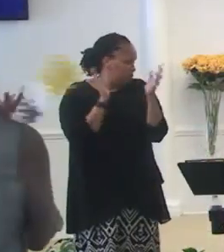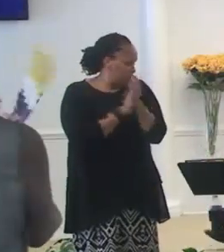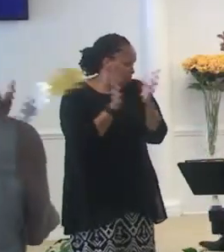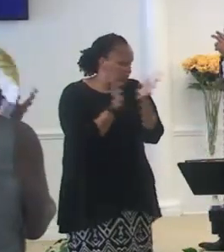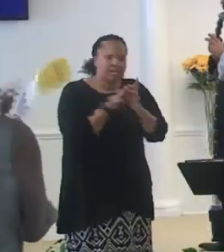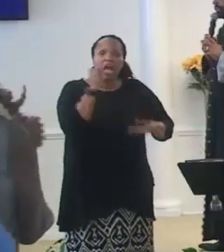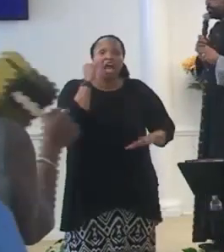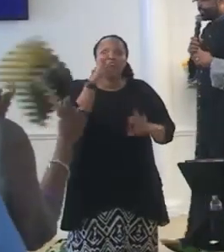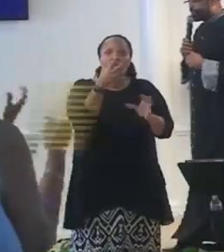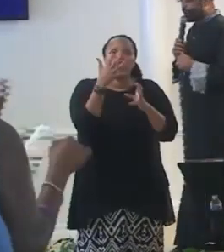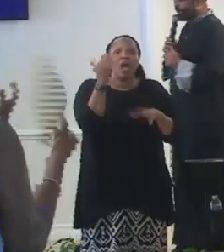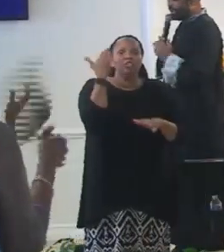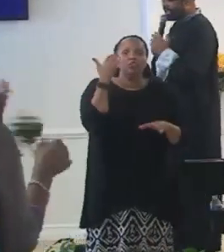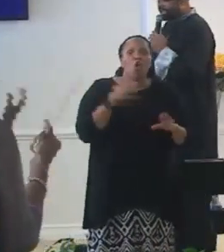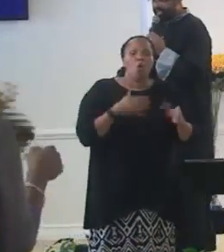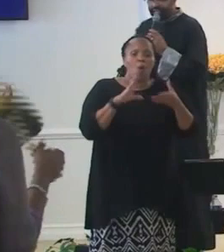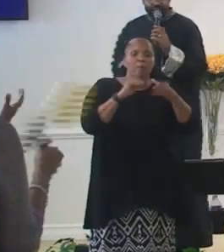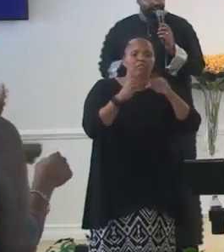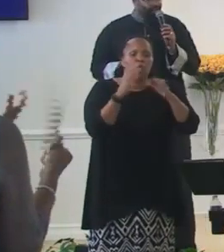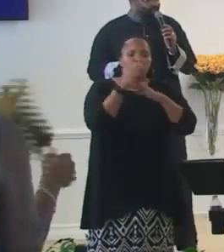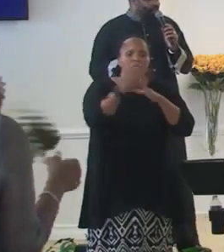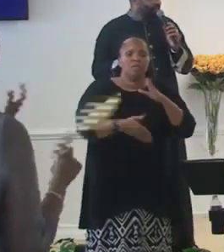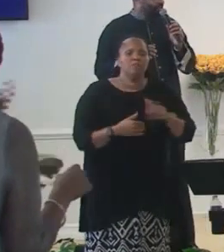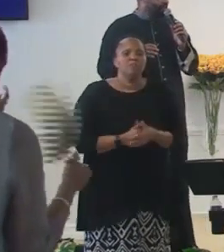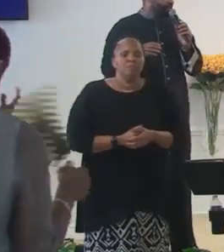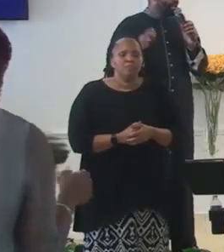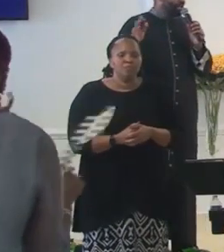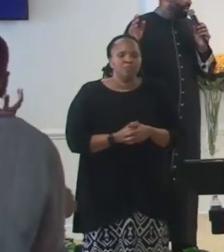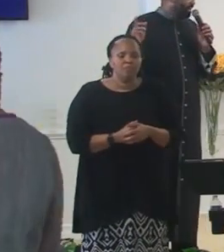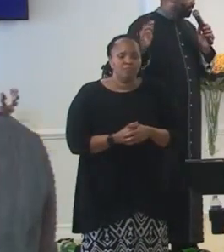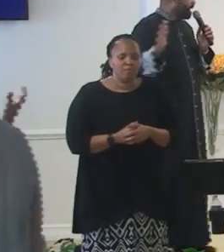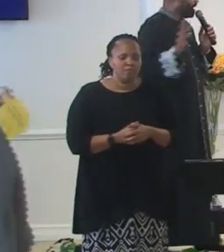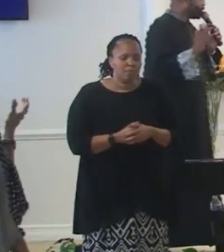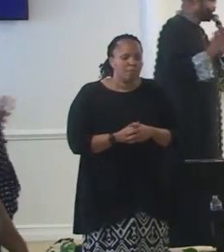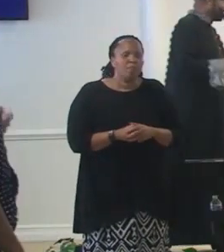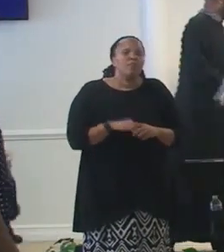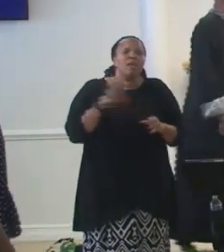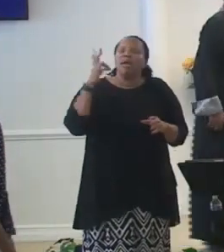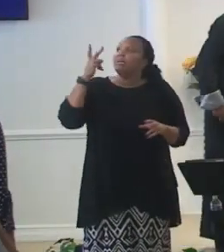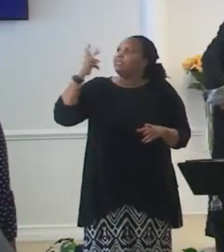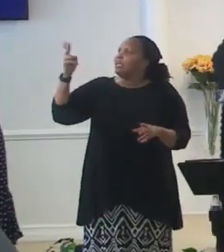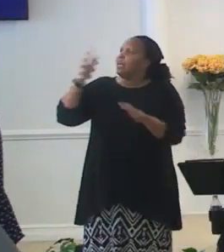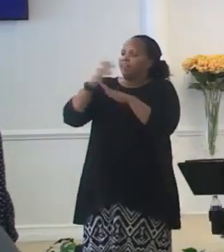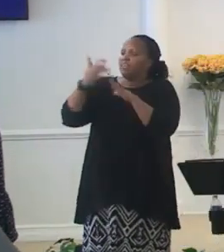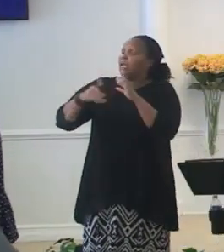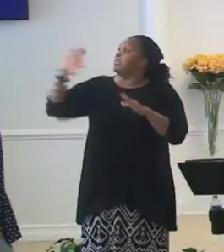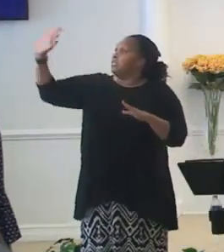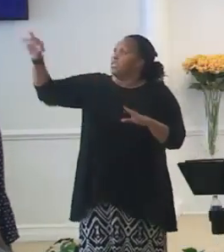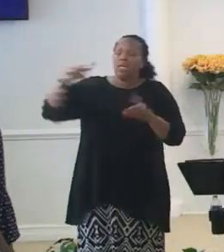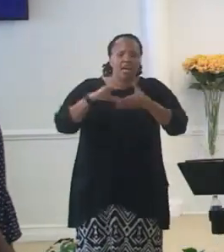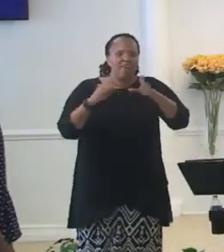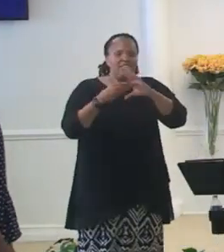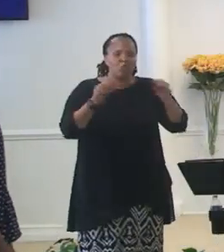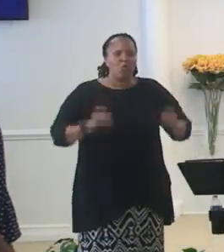And if you want to know the ending of my story, look at the ending of God's story.